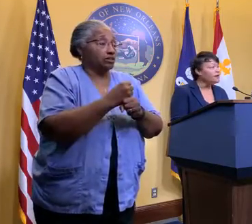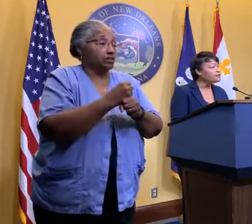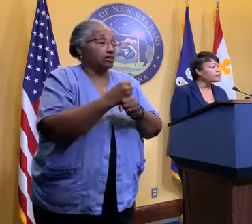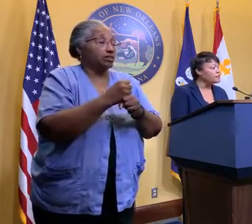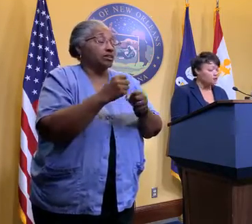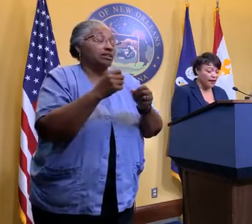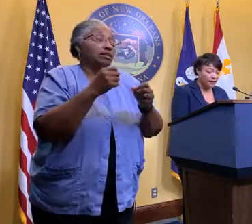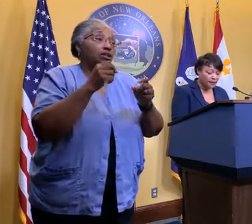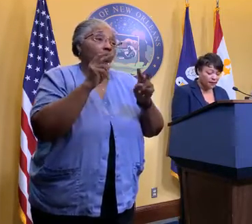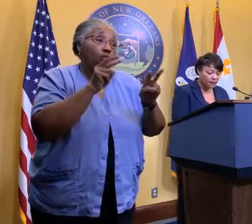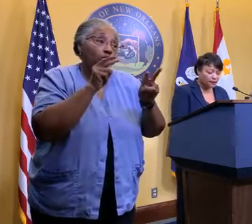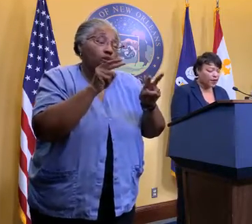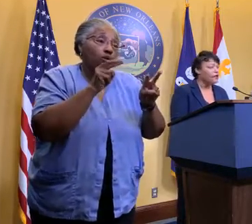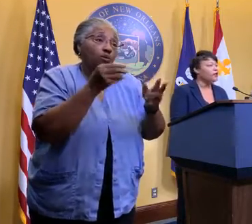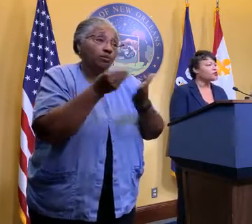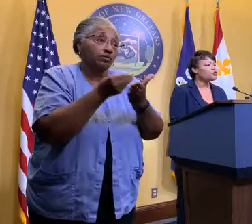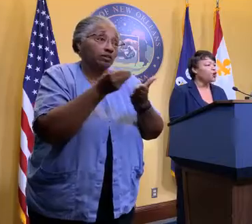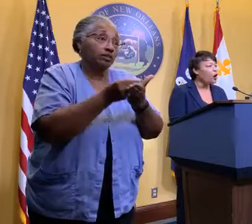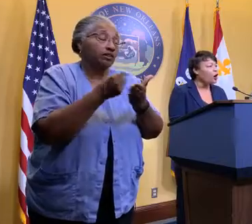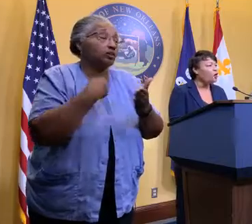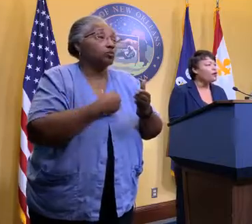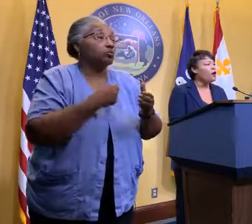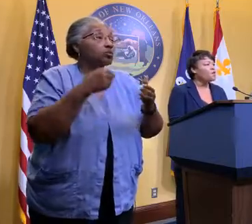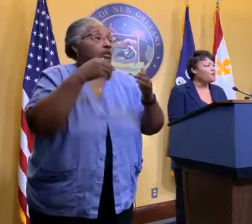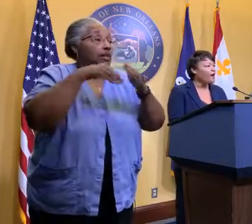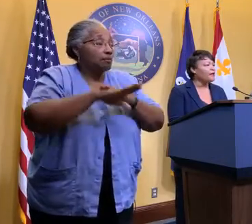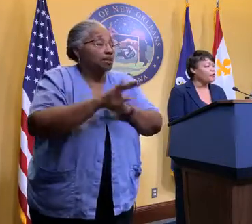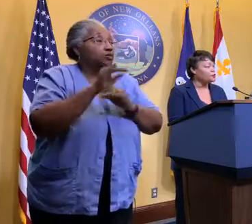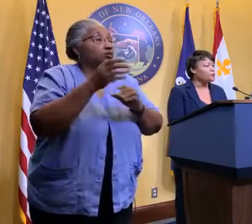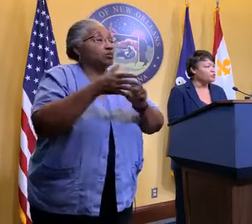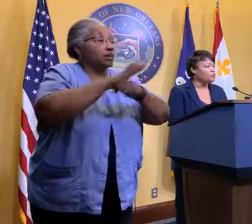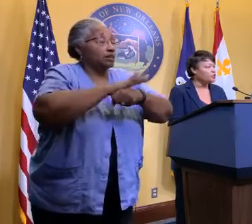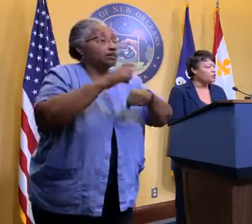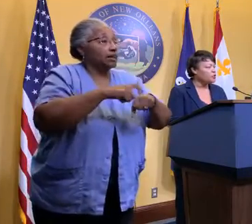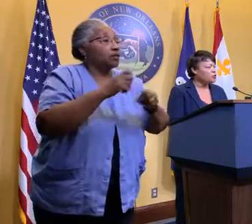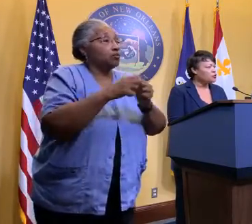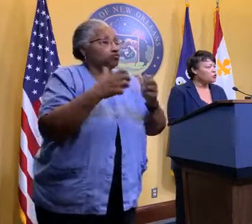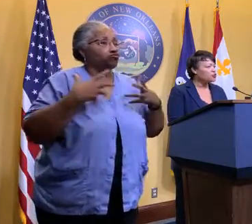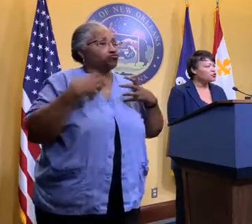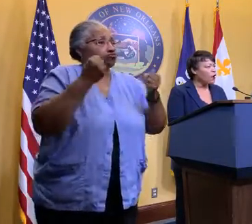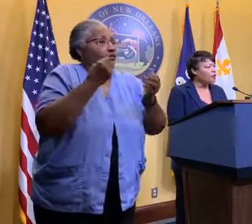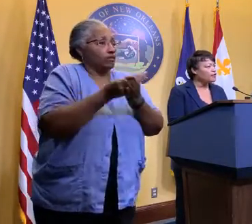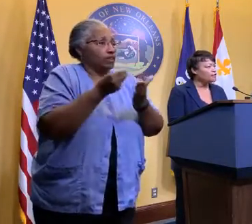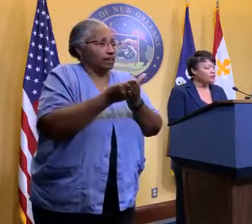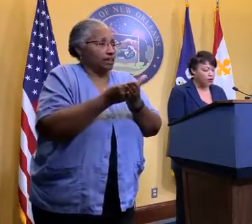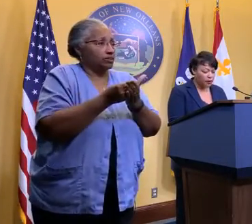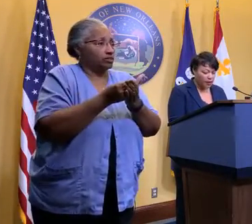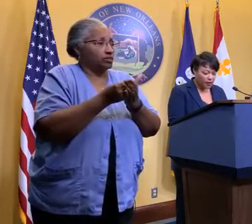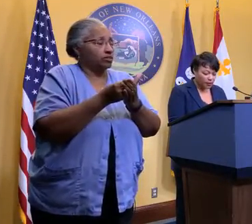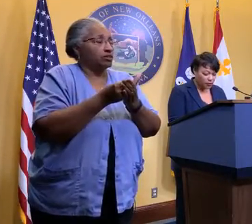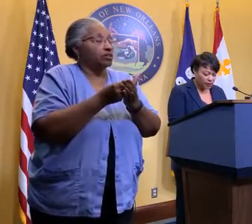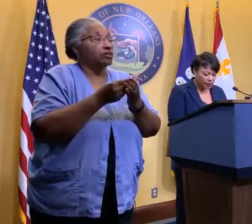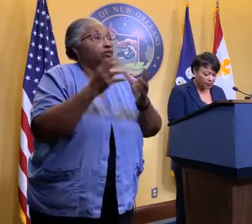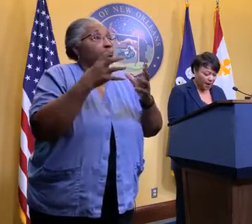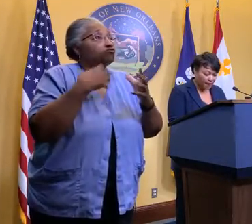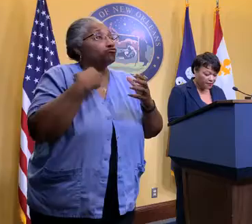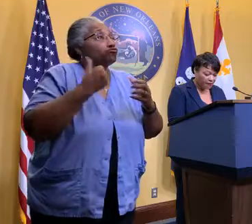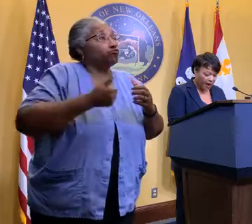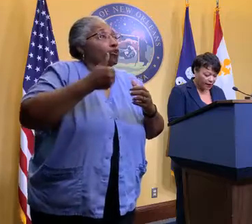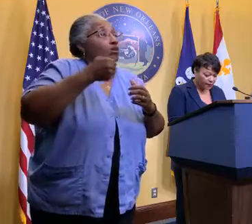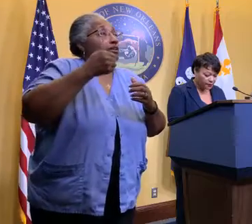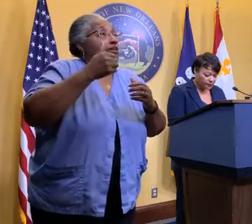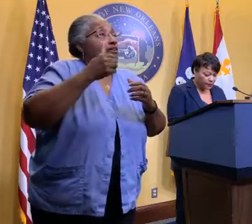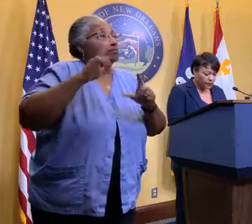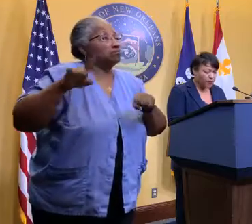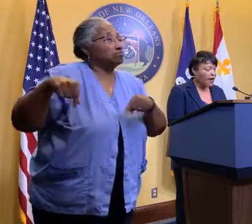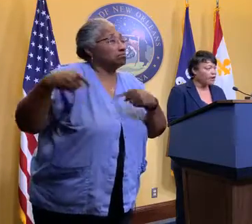We came into this pandemic in a strong financial position, the strongest since Hurricane Katrina, as a matter